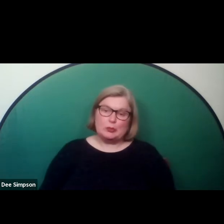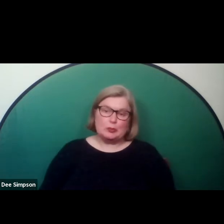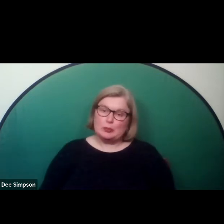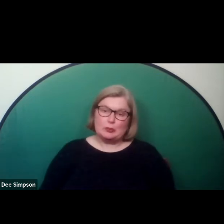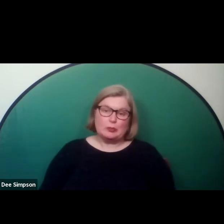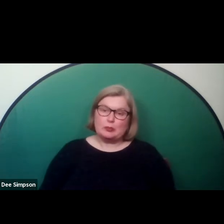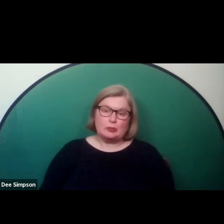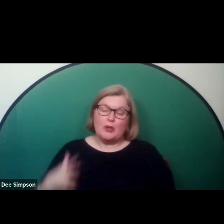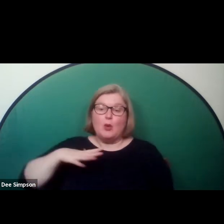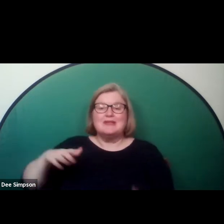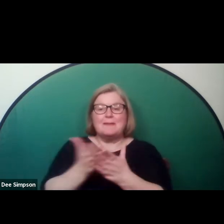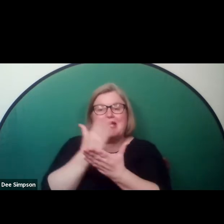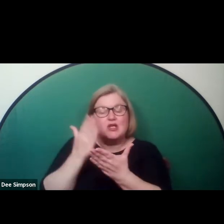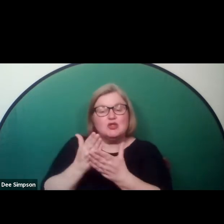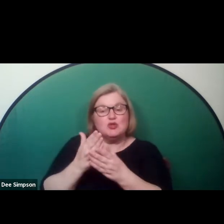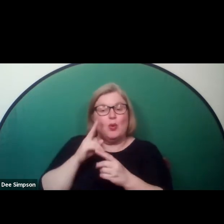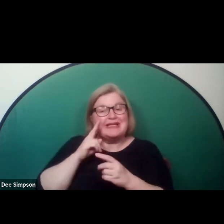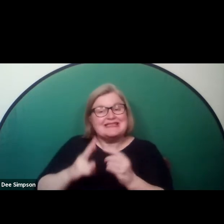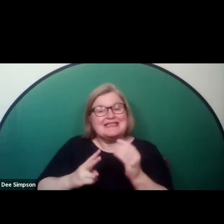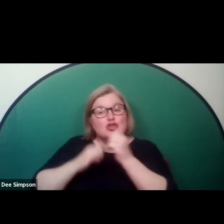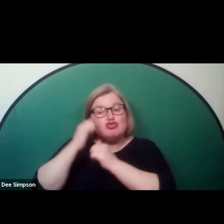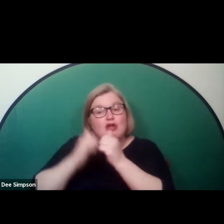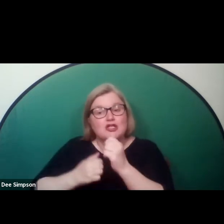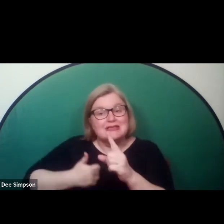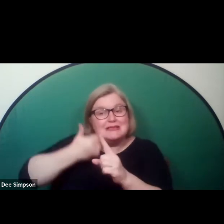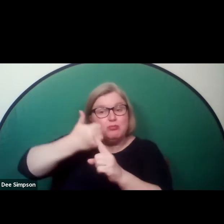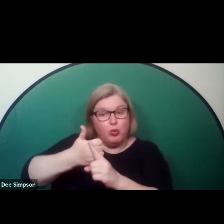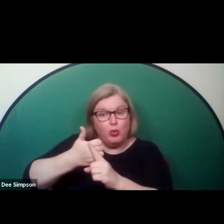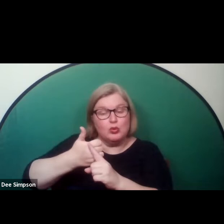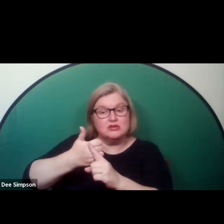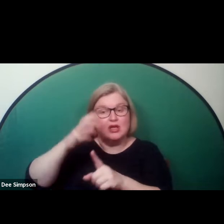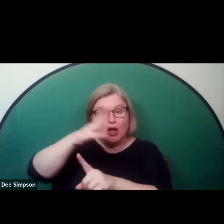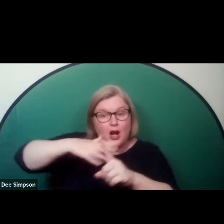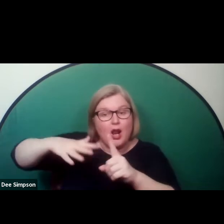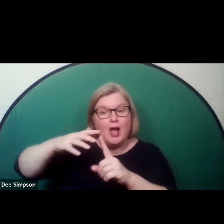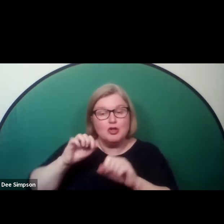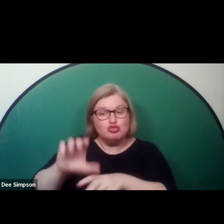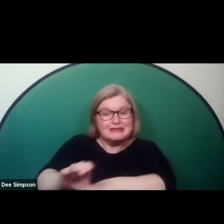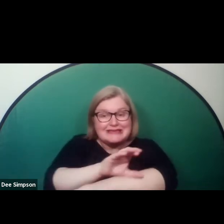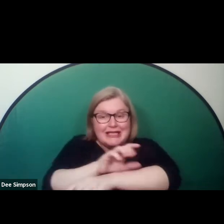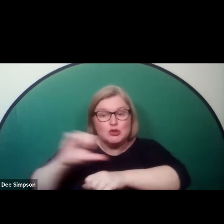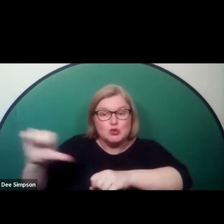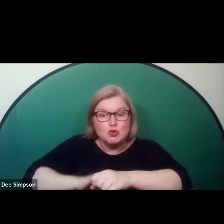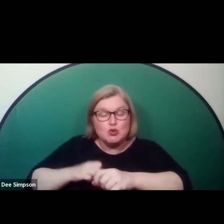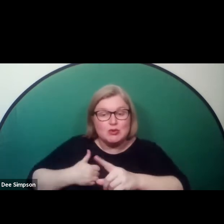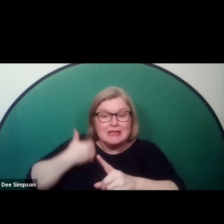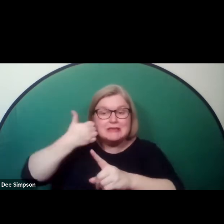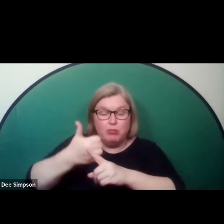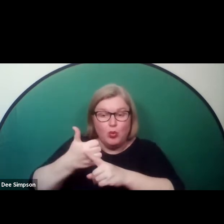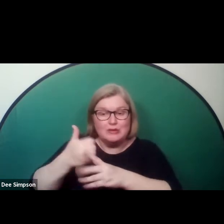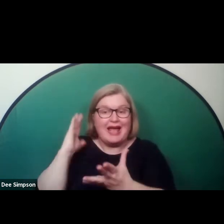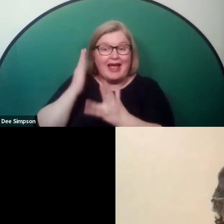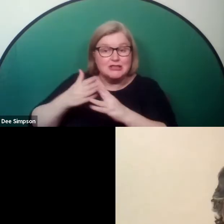that's designed to support climate resilience is not creating more barriers. It should be supporting access and